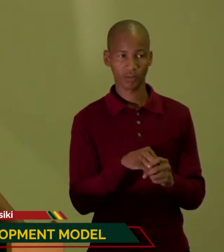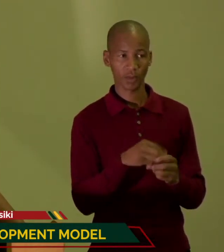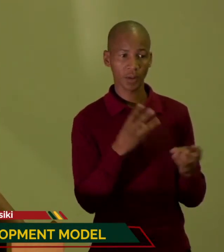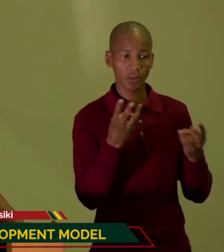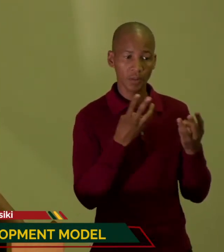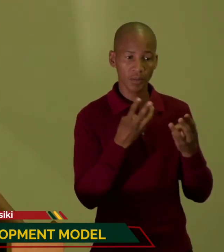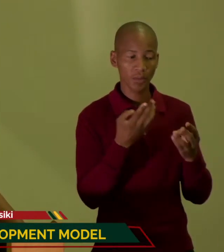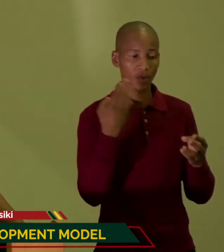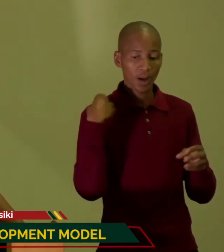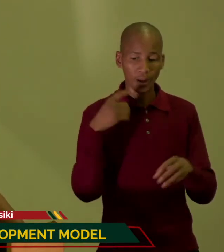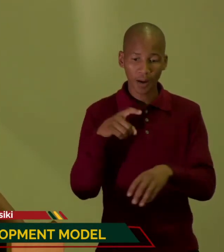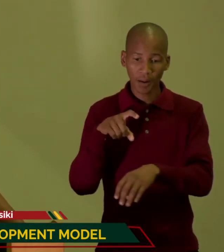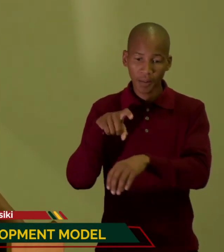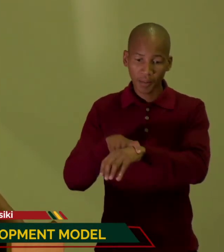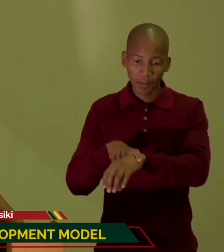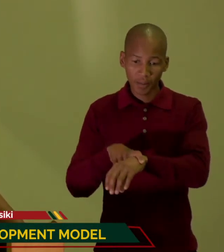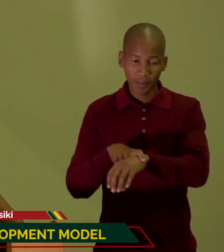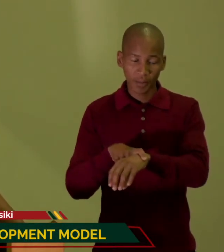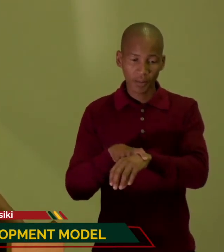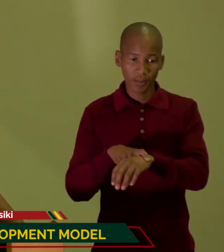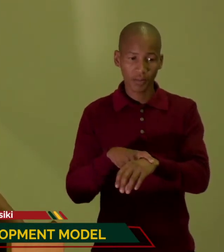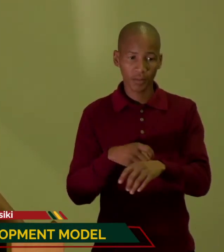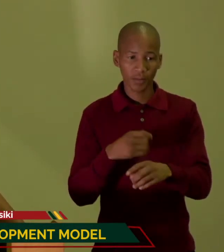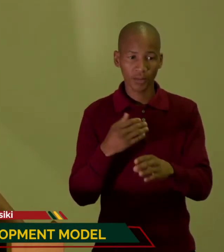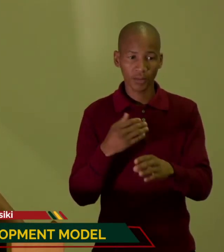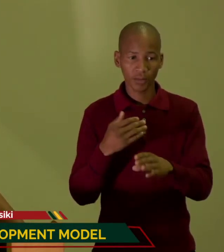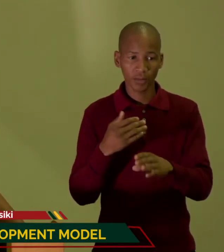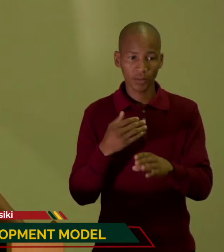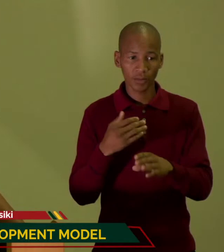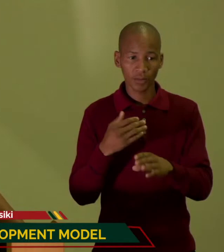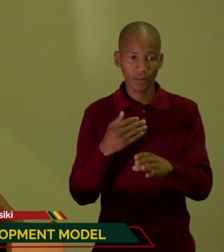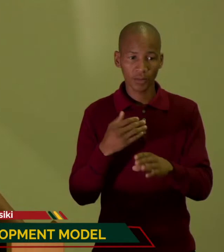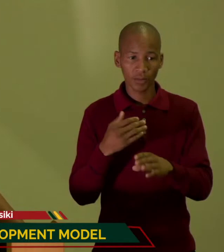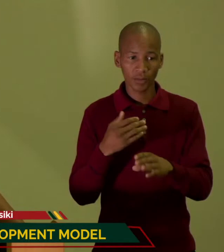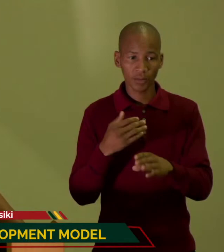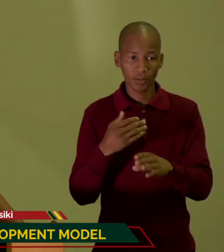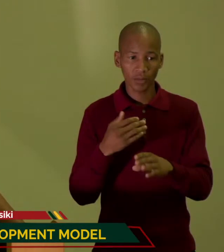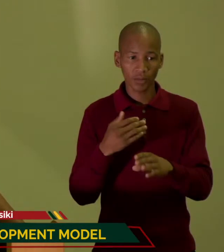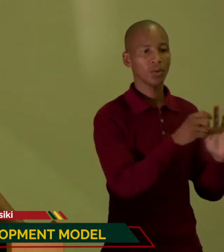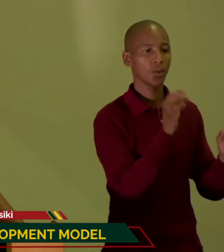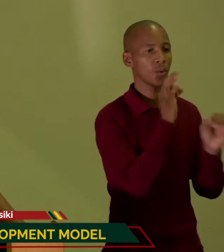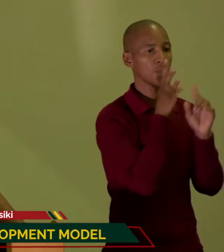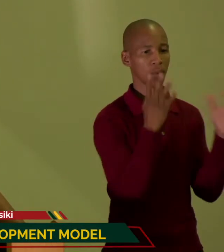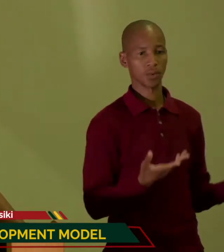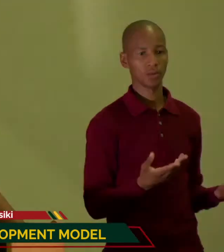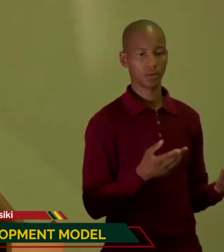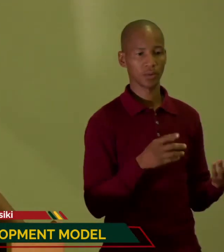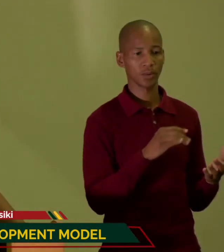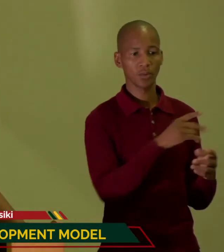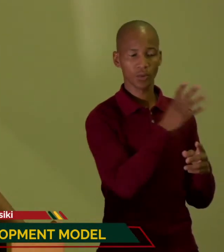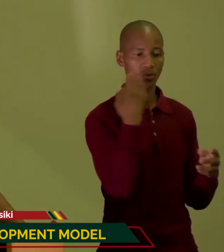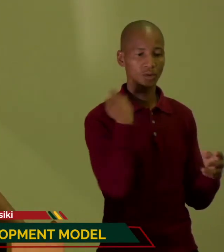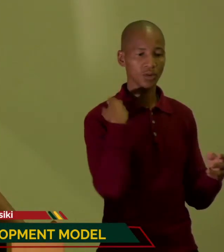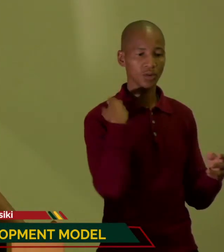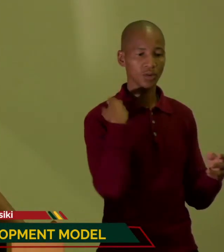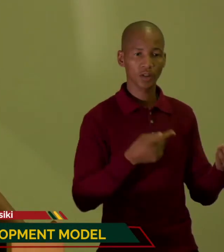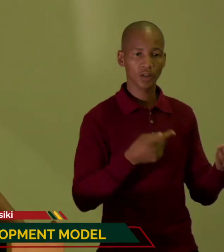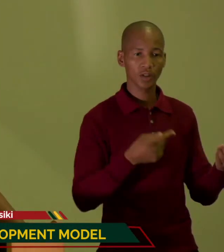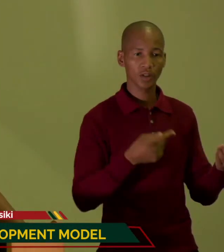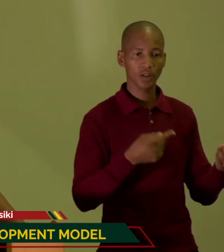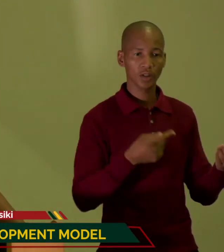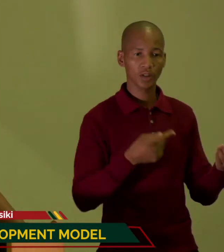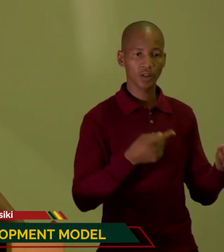released on parole because they didn't kill anybody. They were just trading.